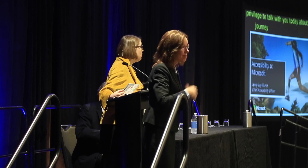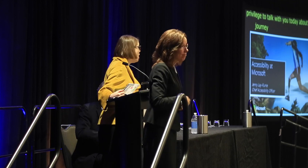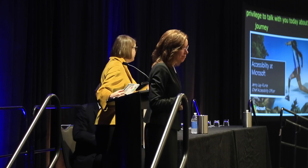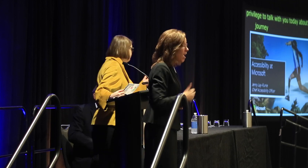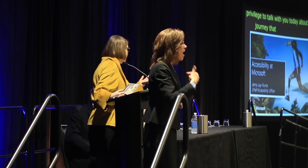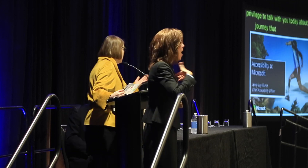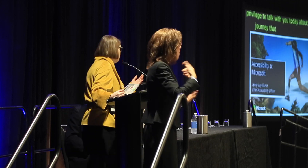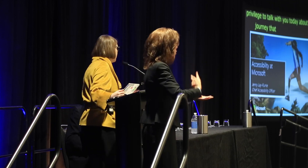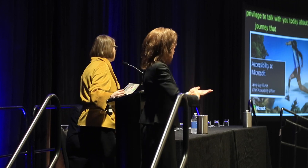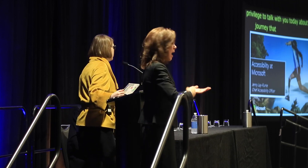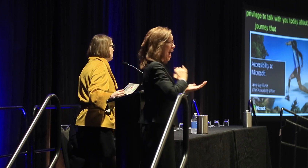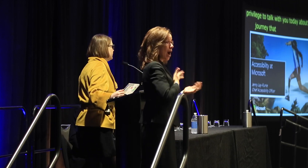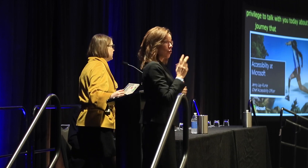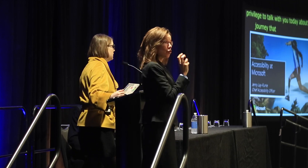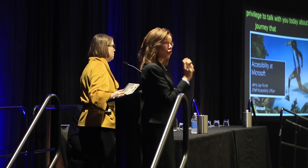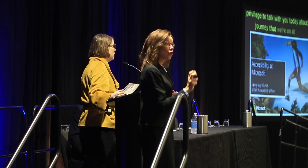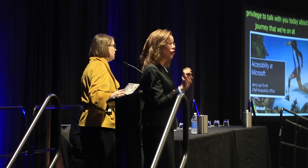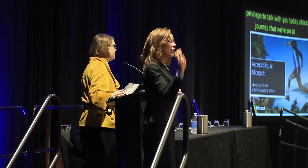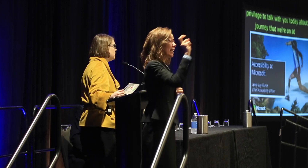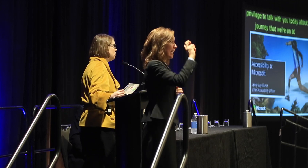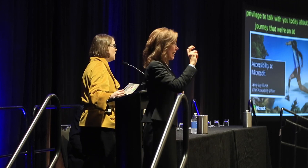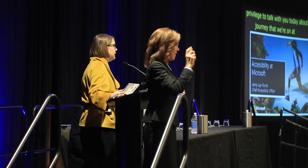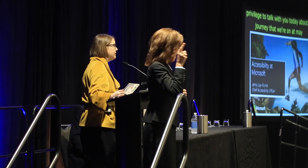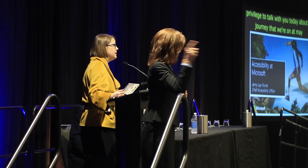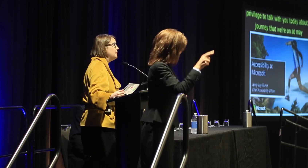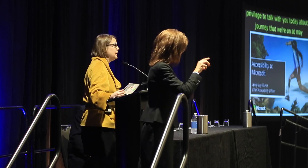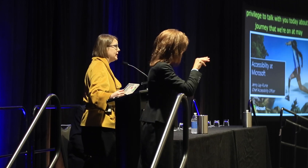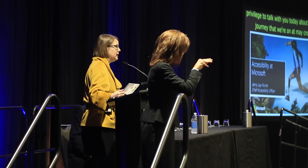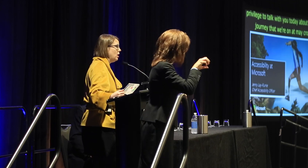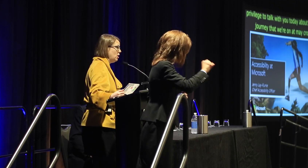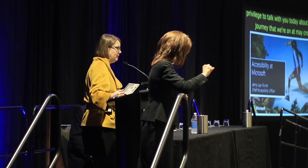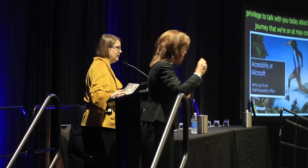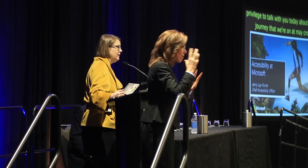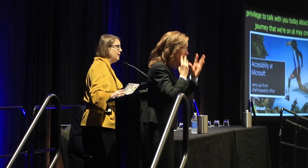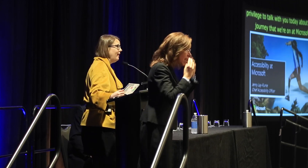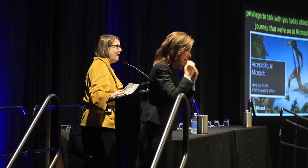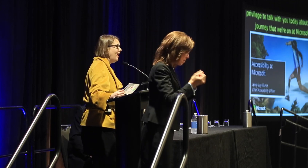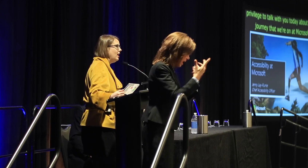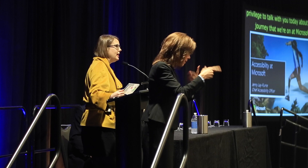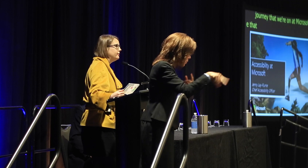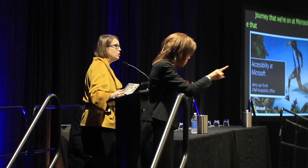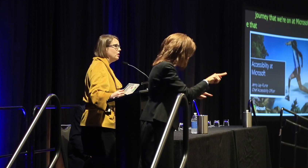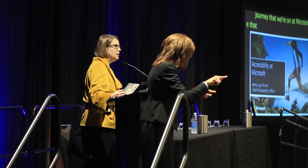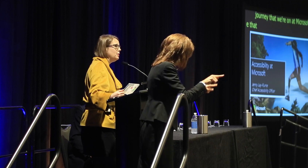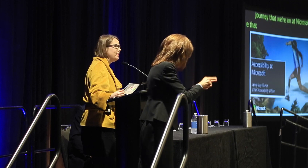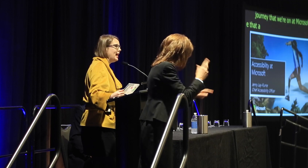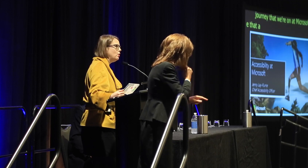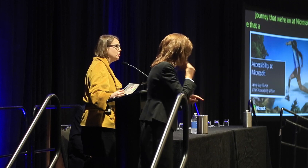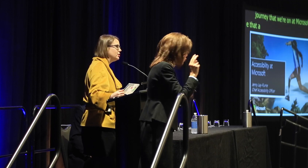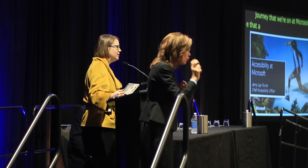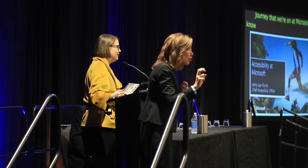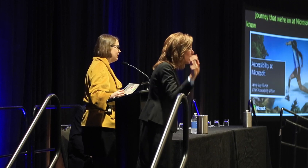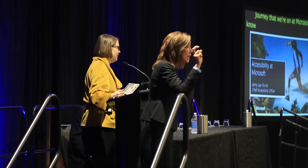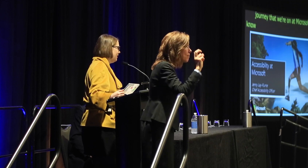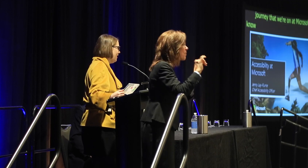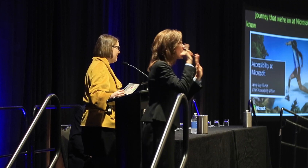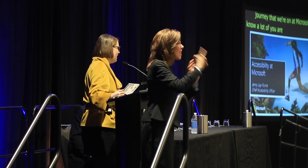that we're on at Microsoft, and I know a lot of you are similarly on. It's a journey